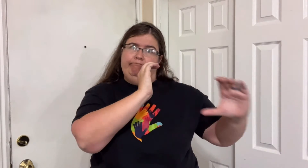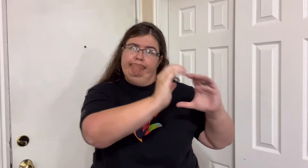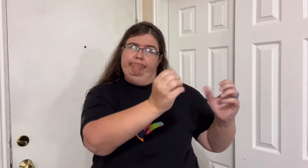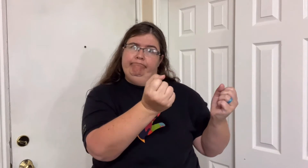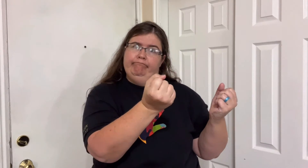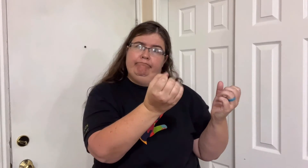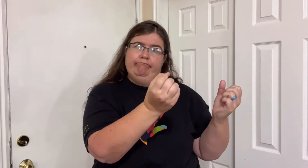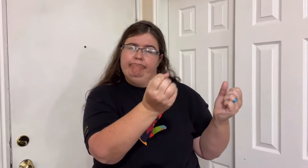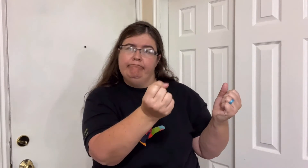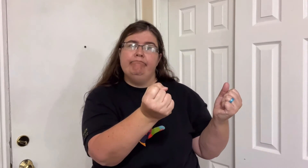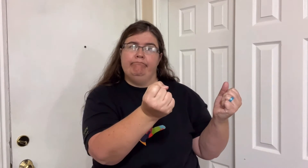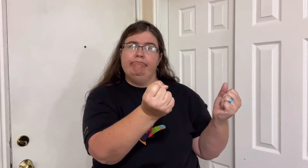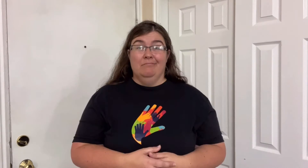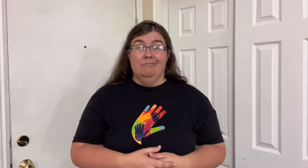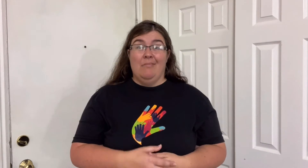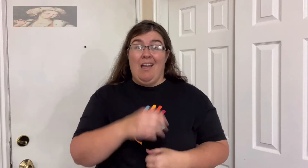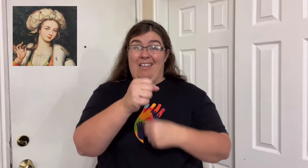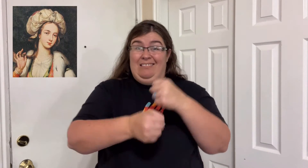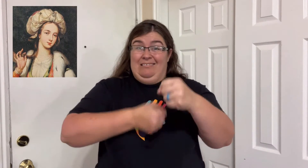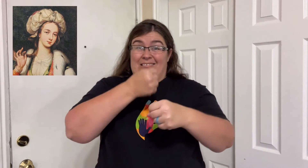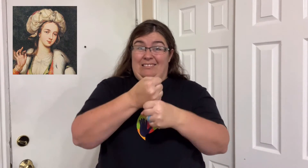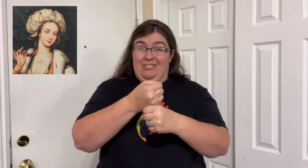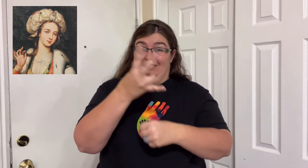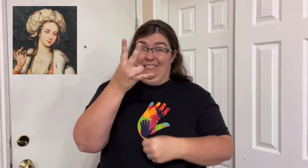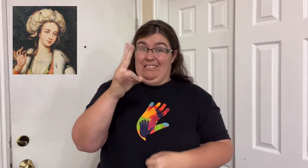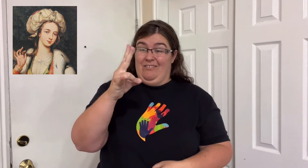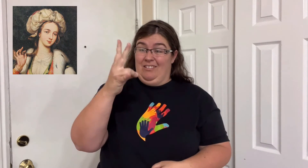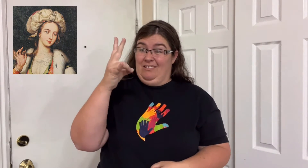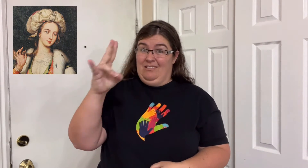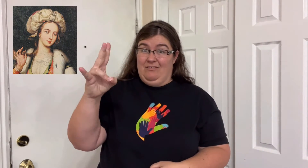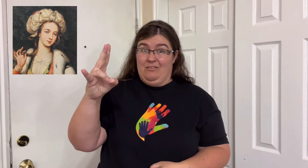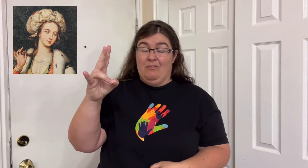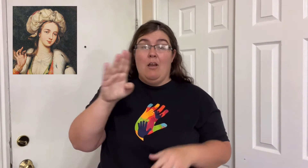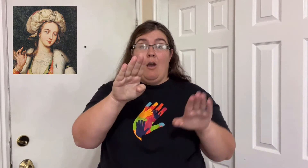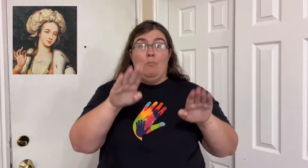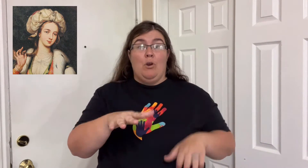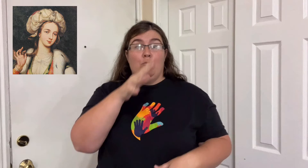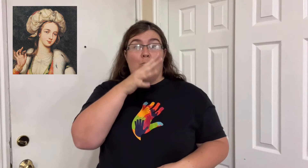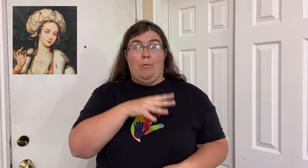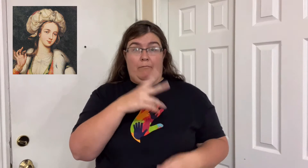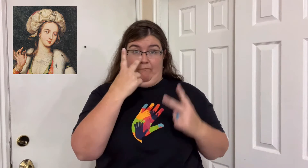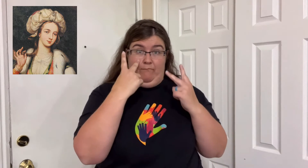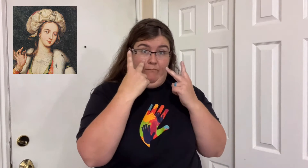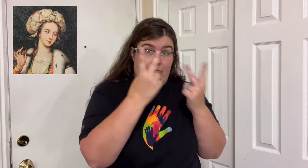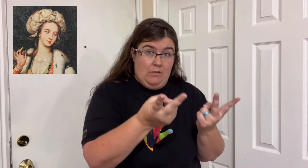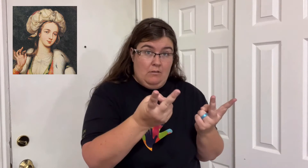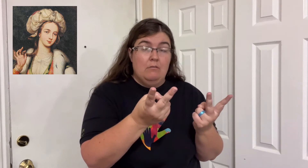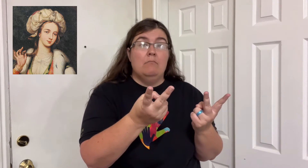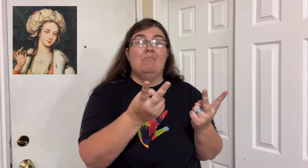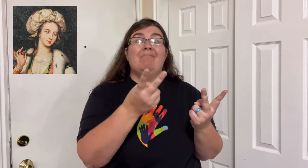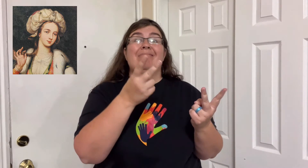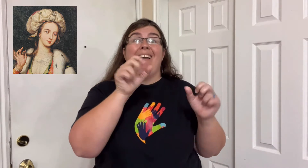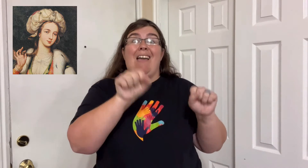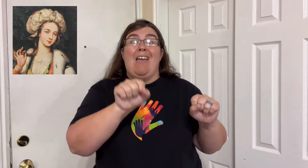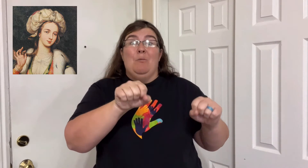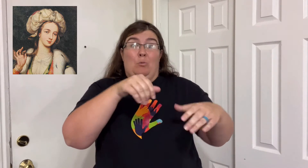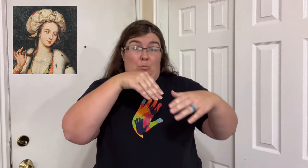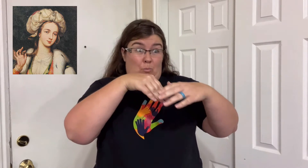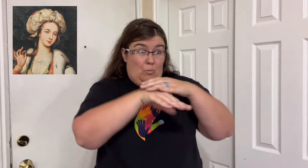of communication. It was signing. So in the year 1717, a British woman was able to visit and actually able to